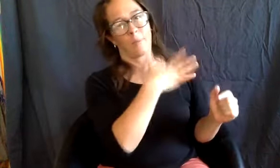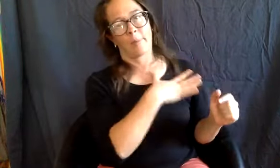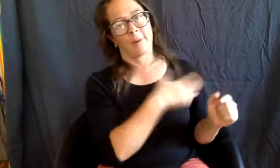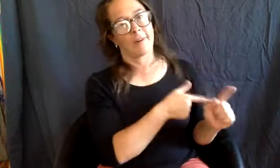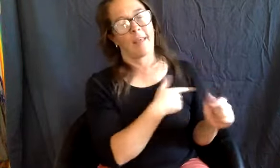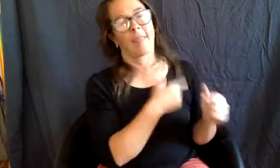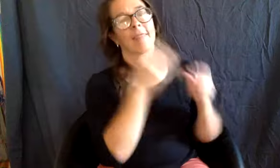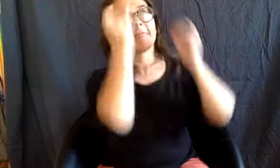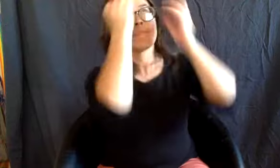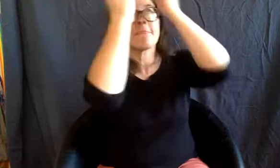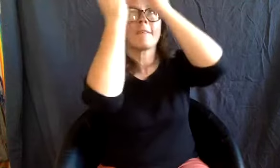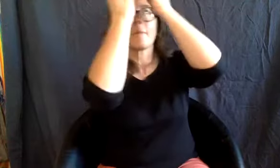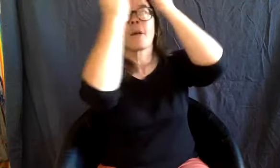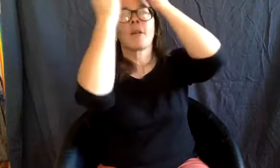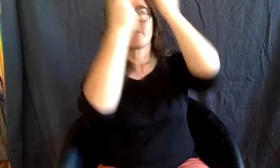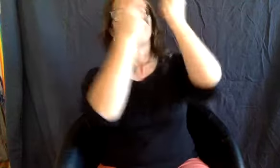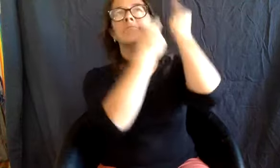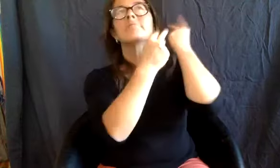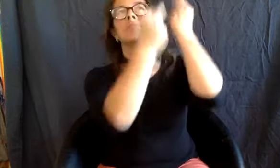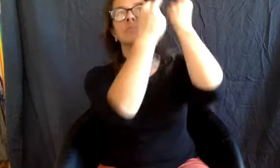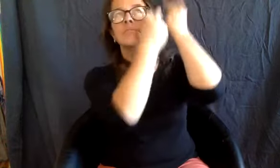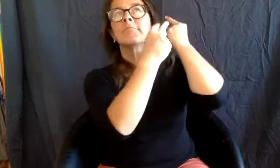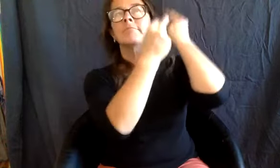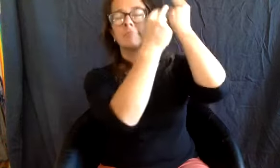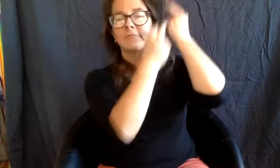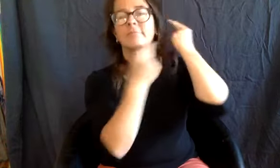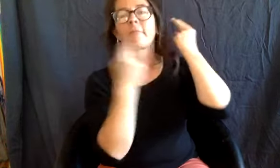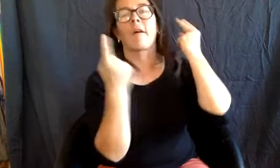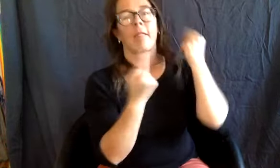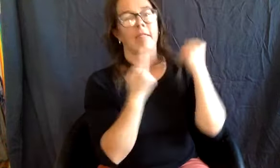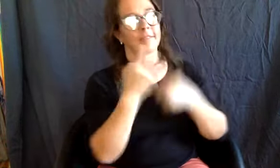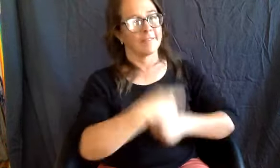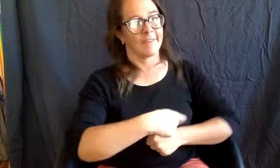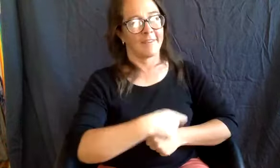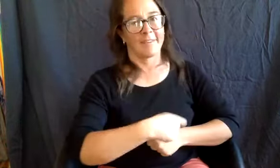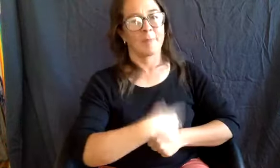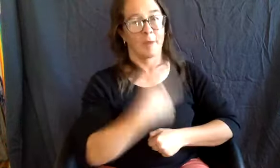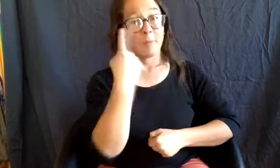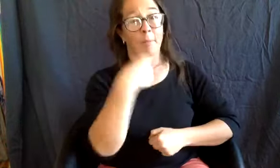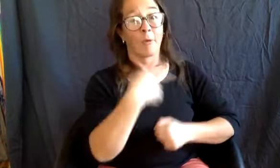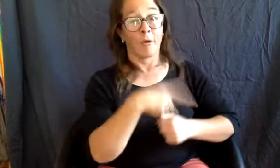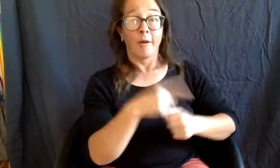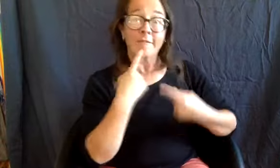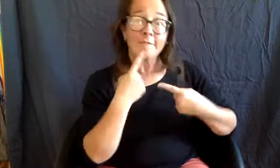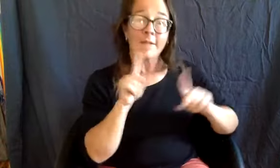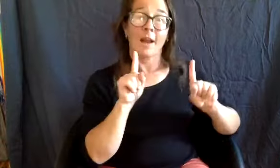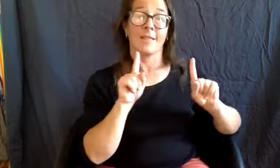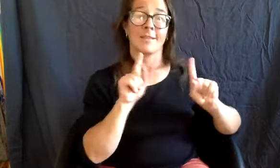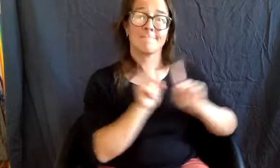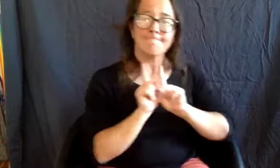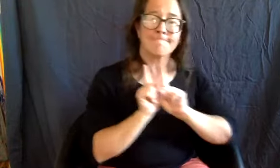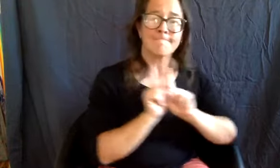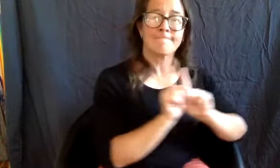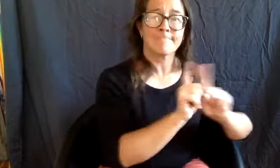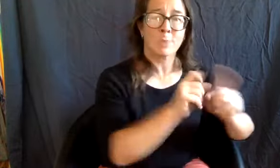I don't know who she is. I don't even know her name, but she saved my life. She walked me into my first AA meeting, this little old lady.